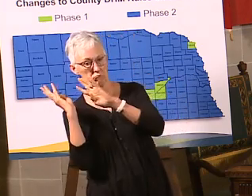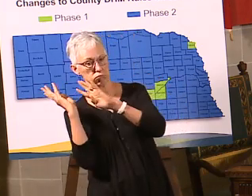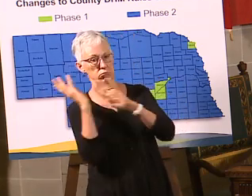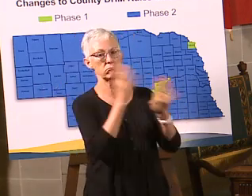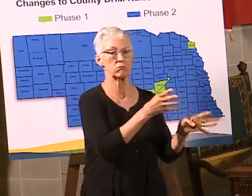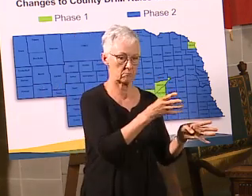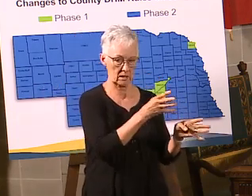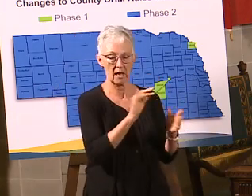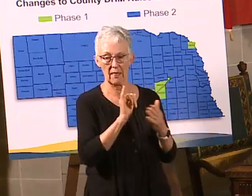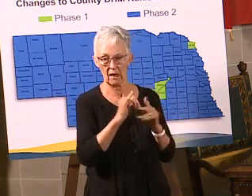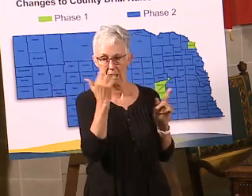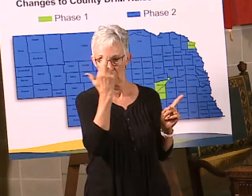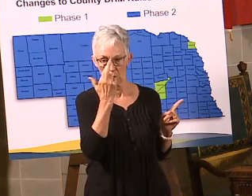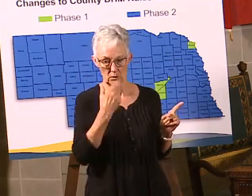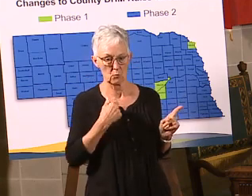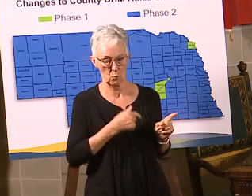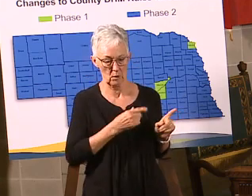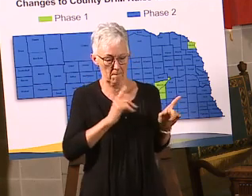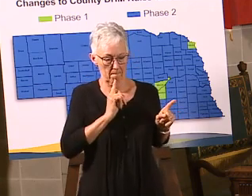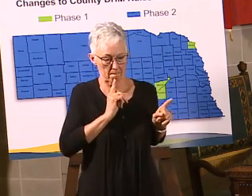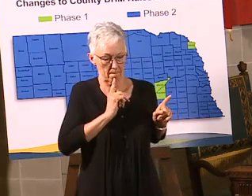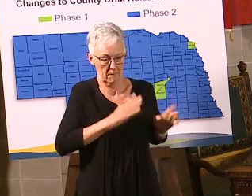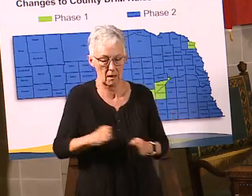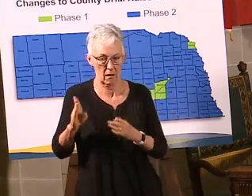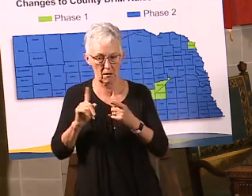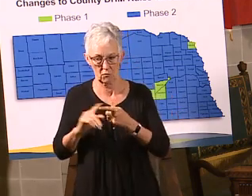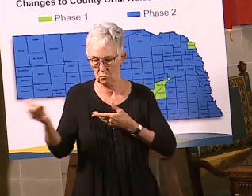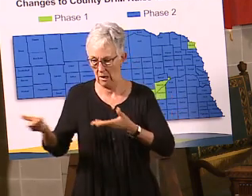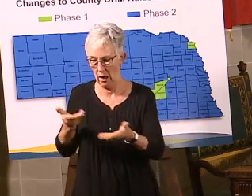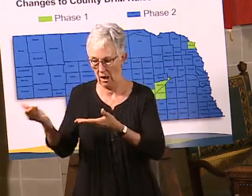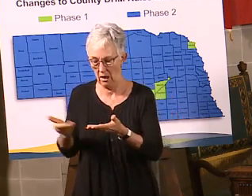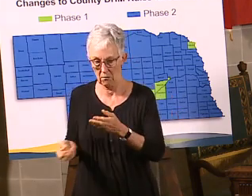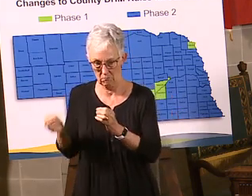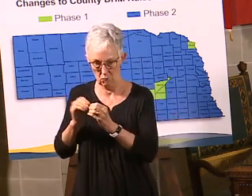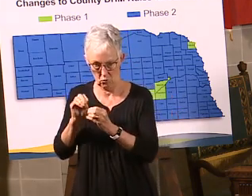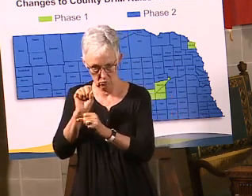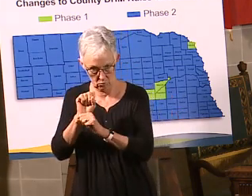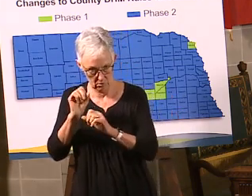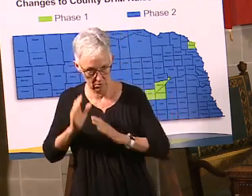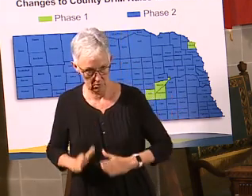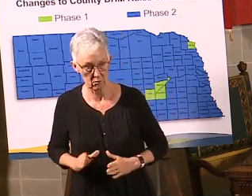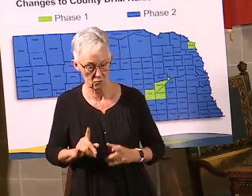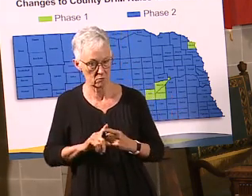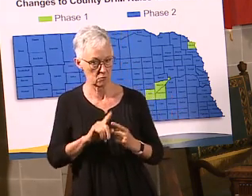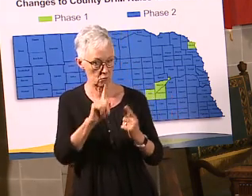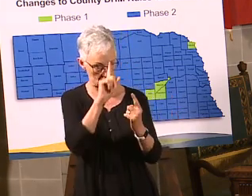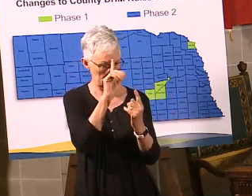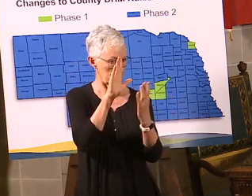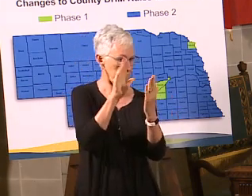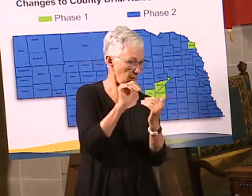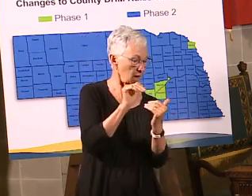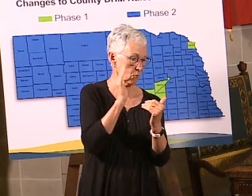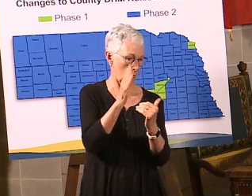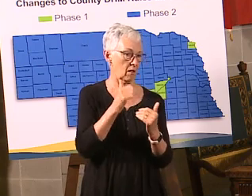made available over 50% more skills testing slots available in anticipation we'll have some of that backlog.